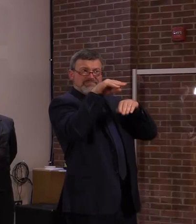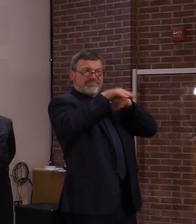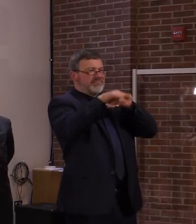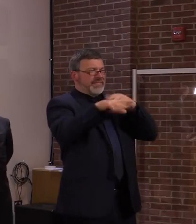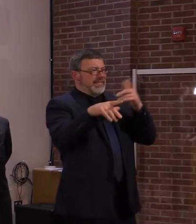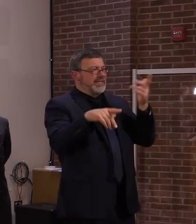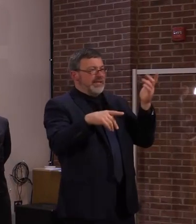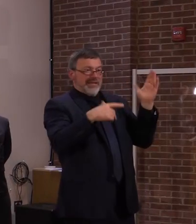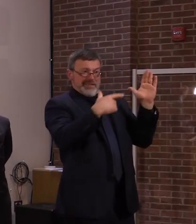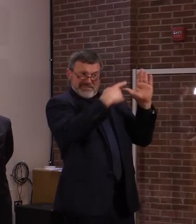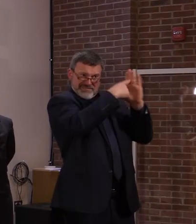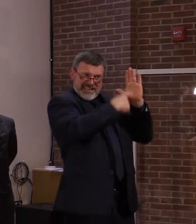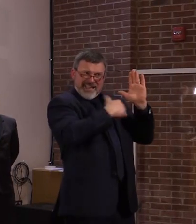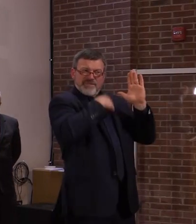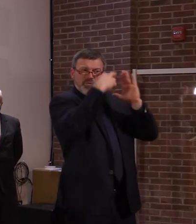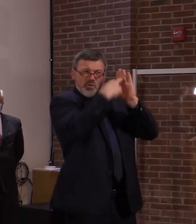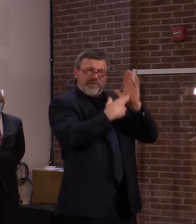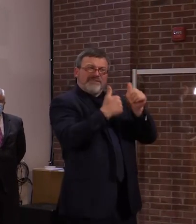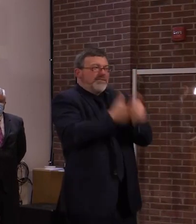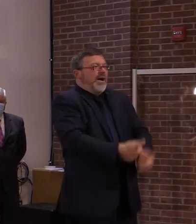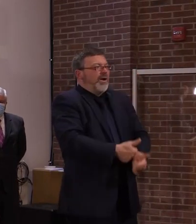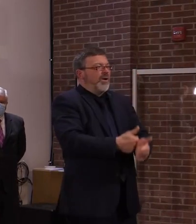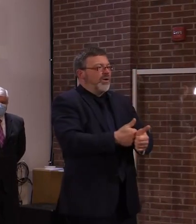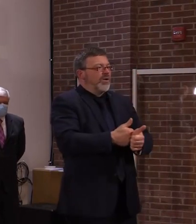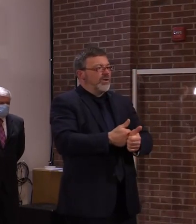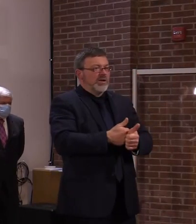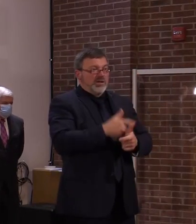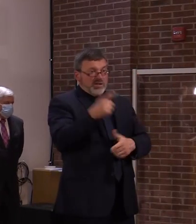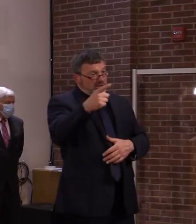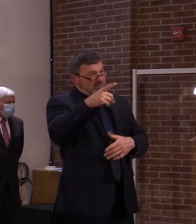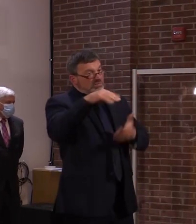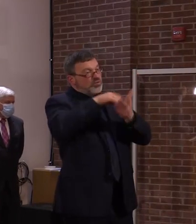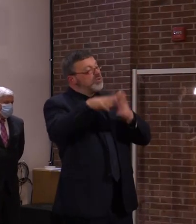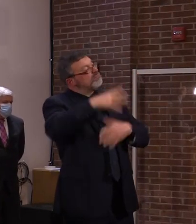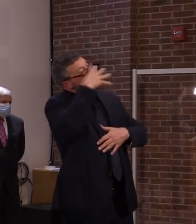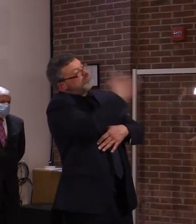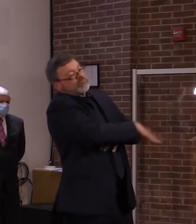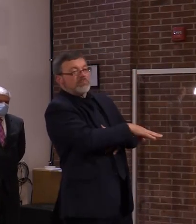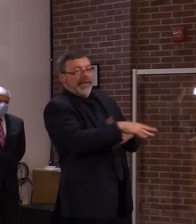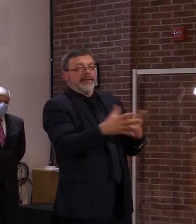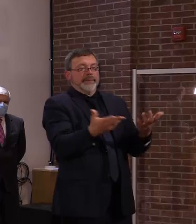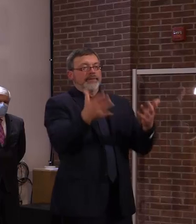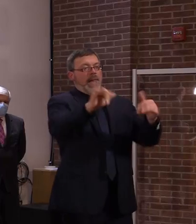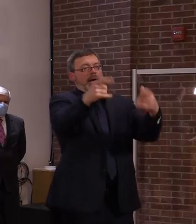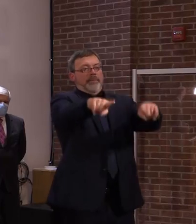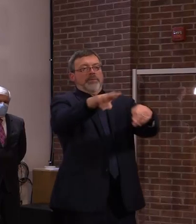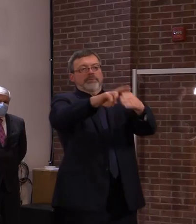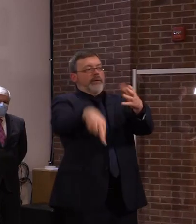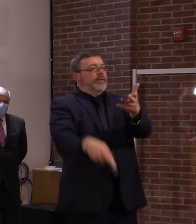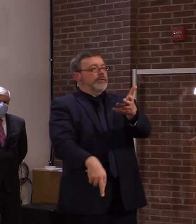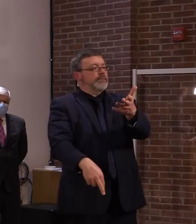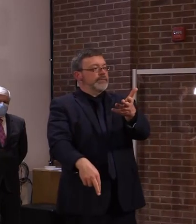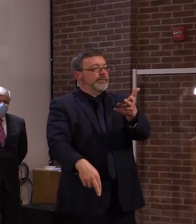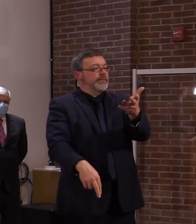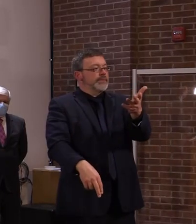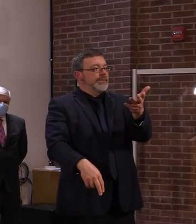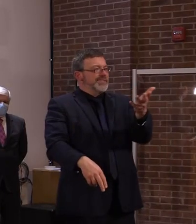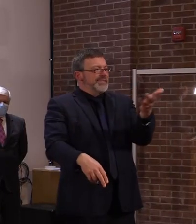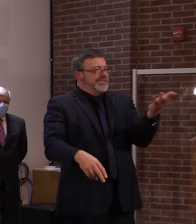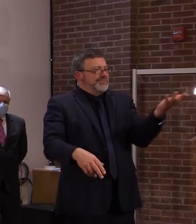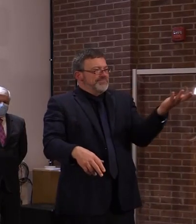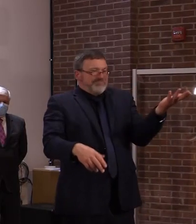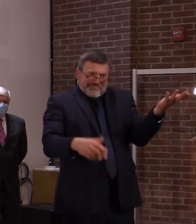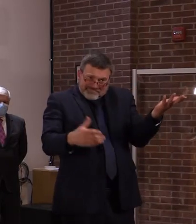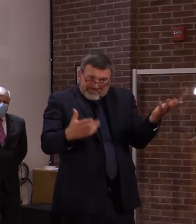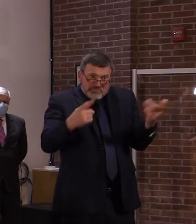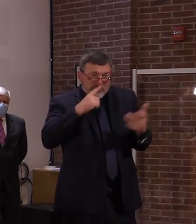careful with things like Halloween gatherings. So, you know, the campuses are doing very well, and